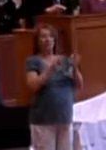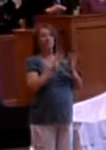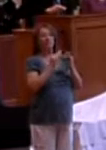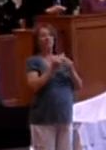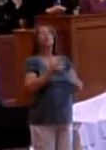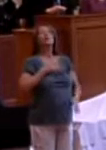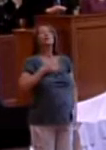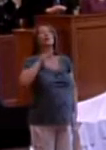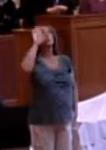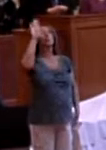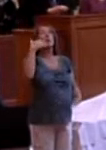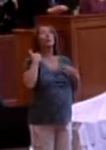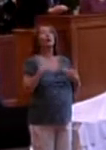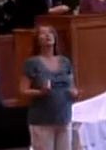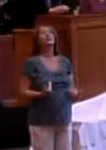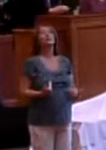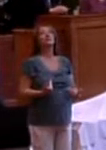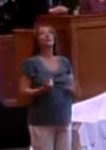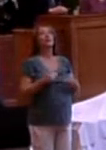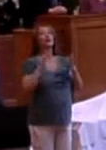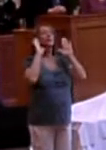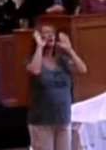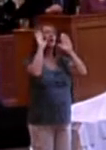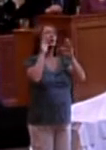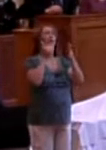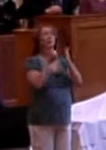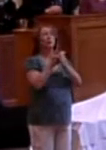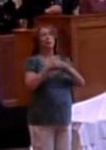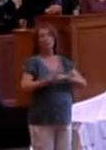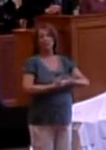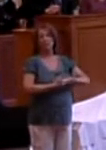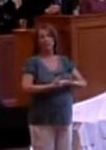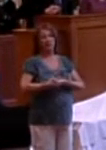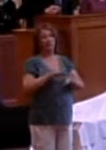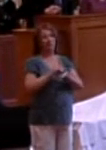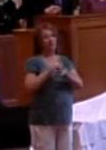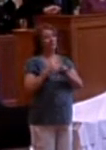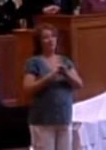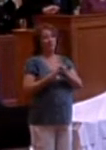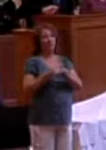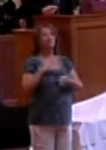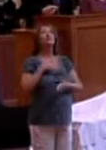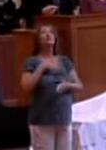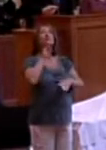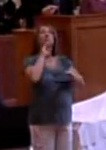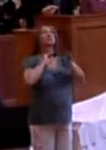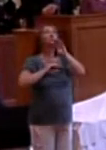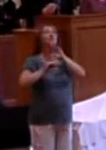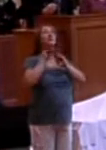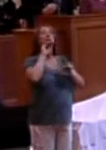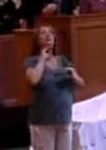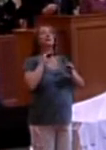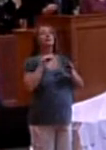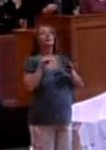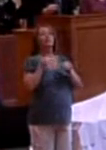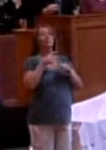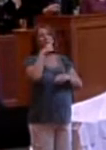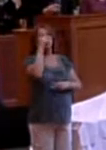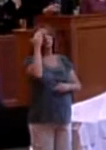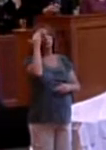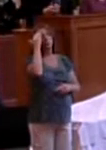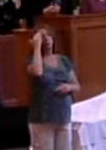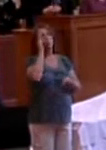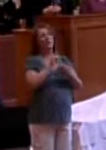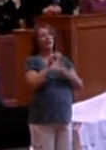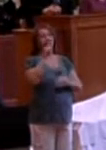have an awesome new baby that sometimes they may feel frustrated with, because we know that